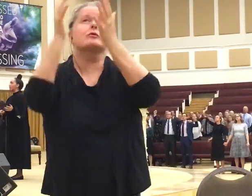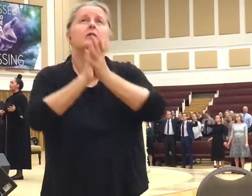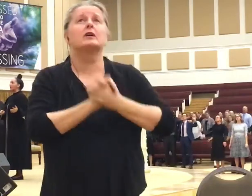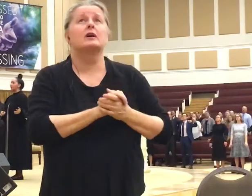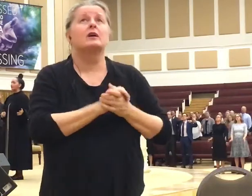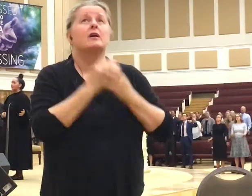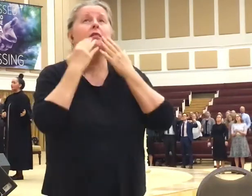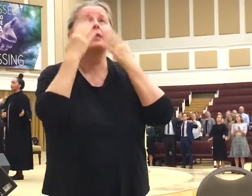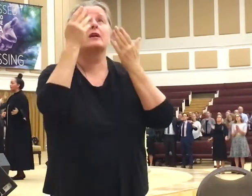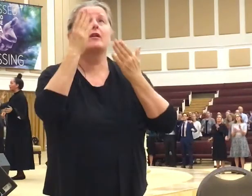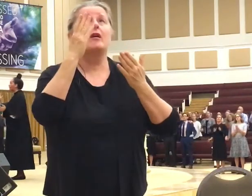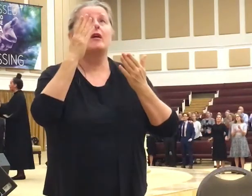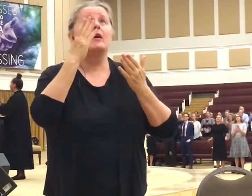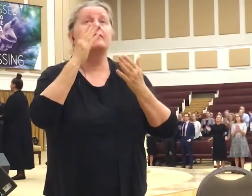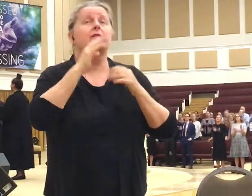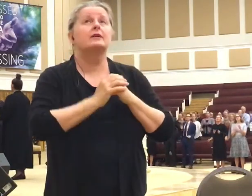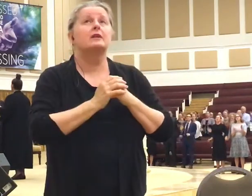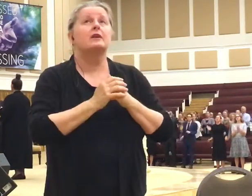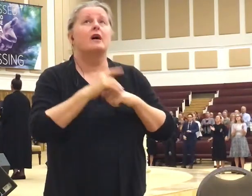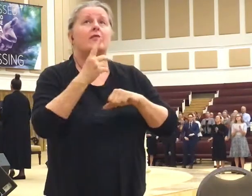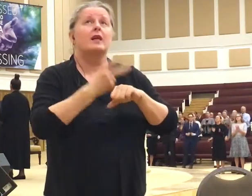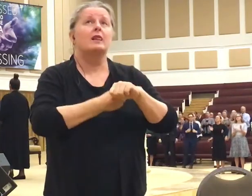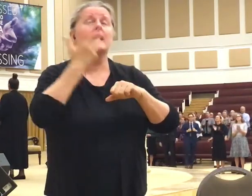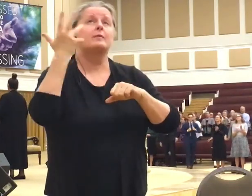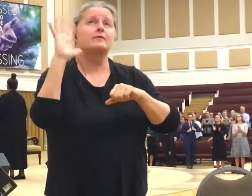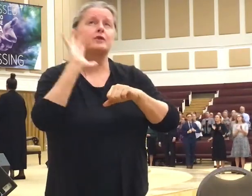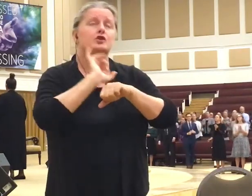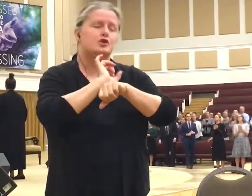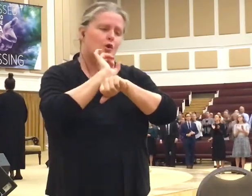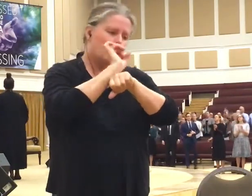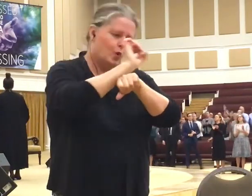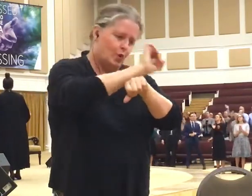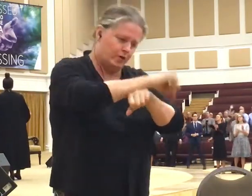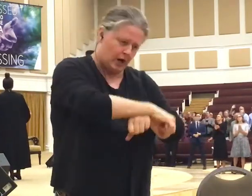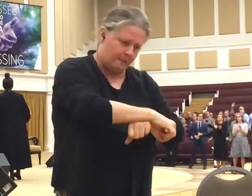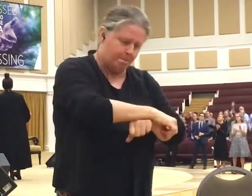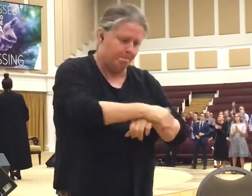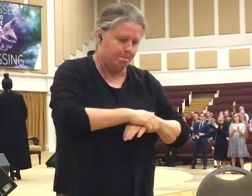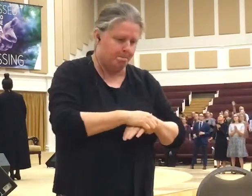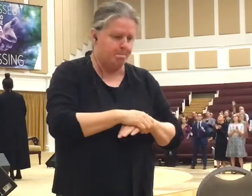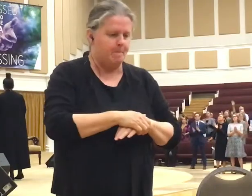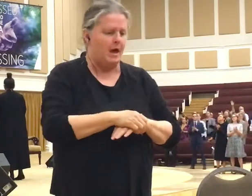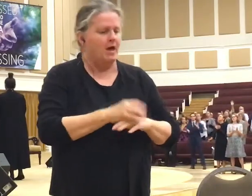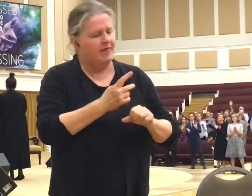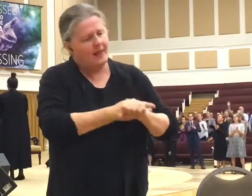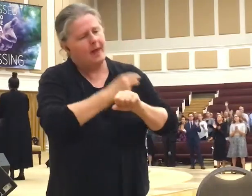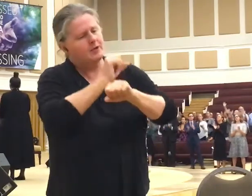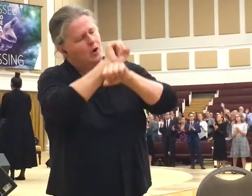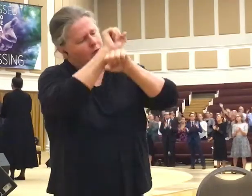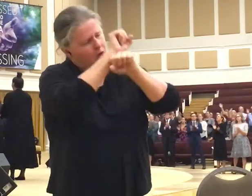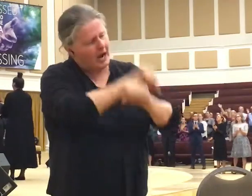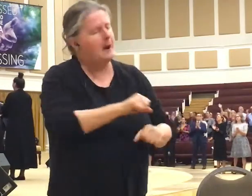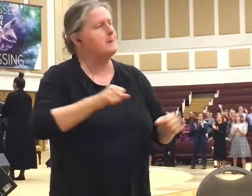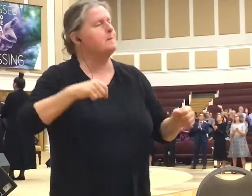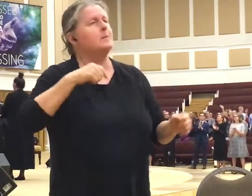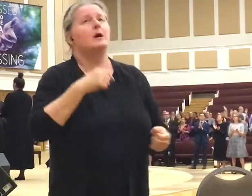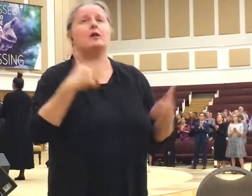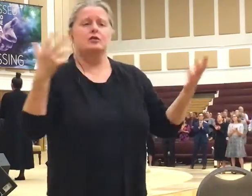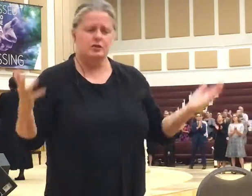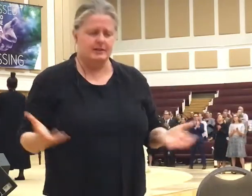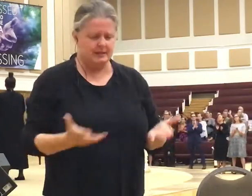to thank God. The Lamb has overcome. Hallelujah, the Lamb has overcome. There's healing in this